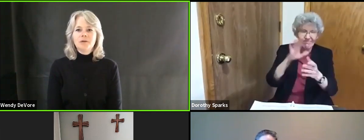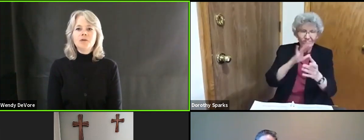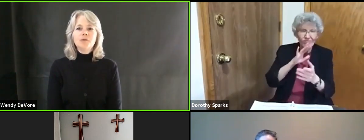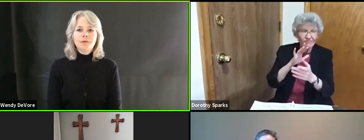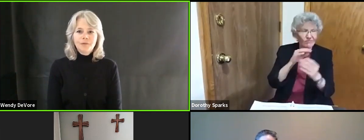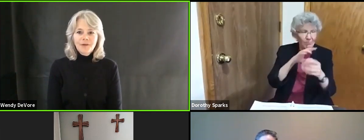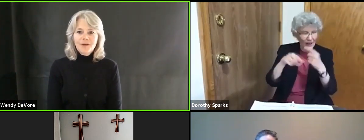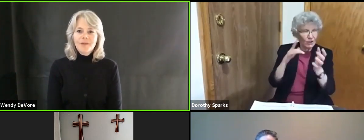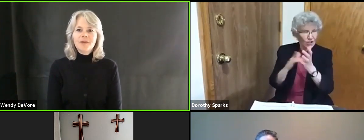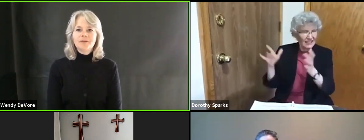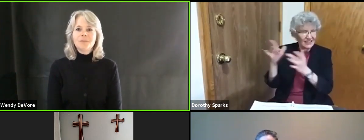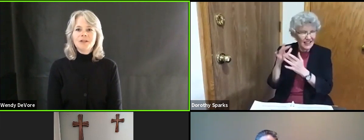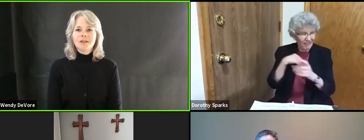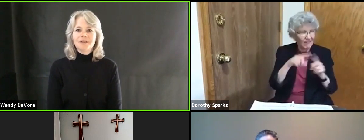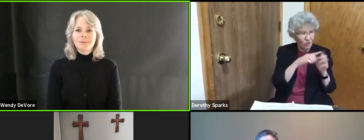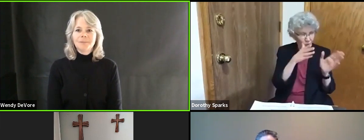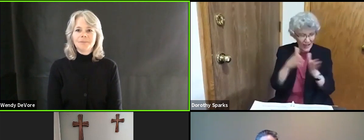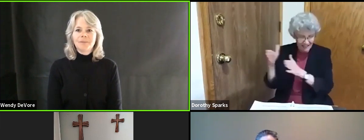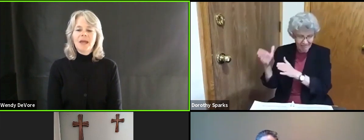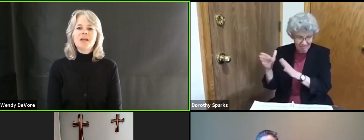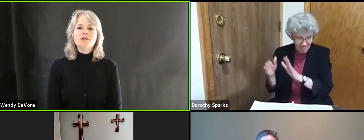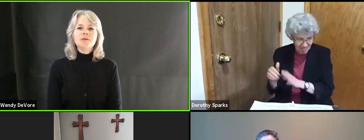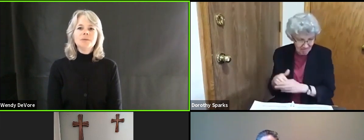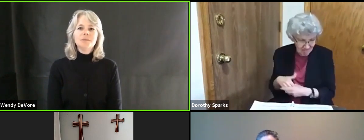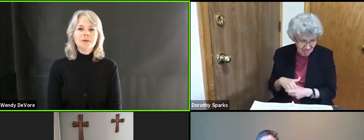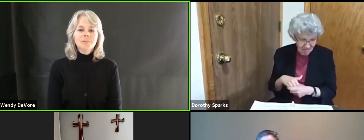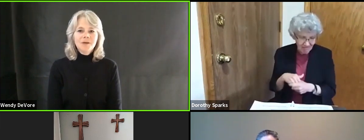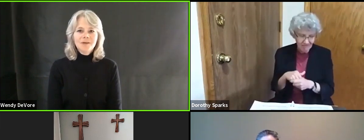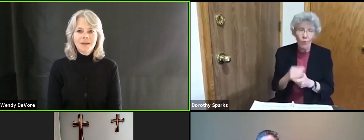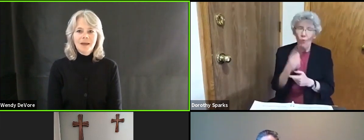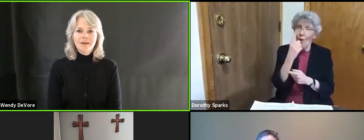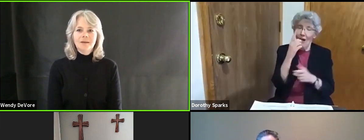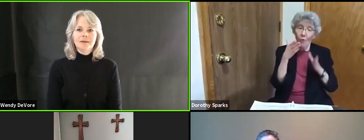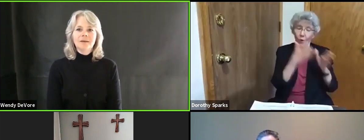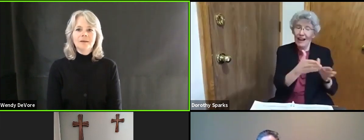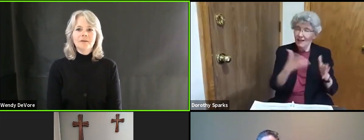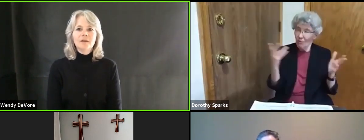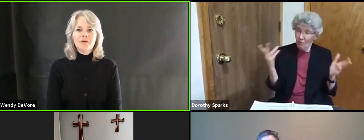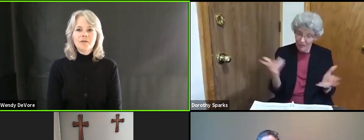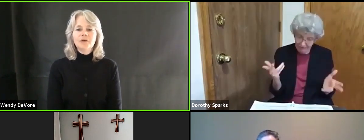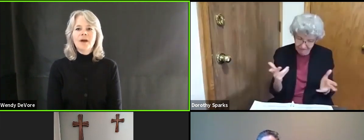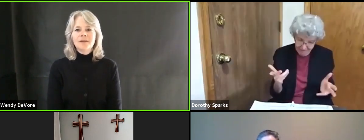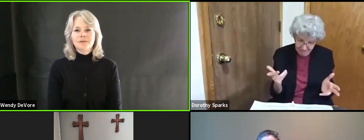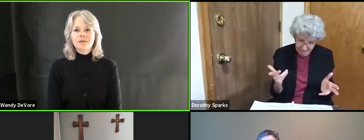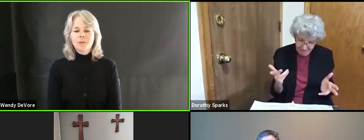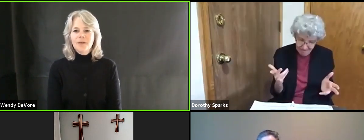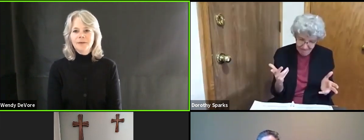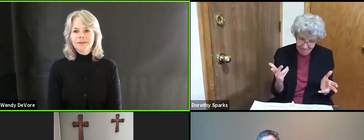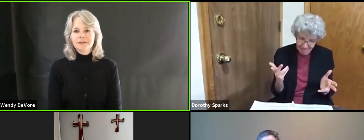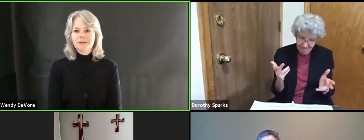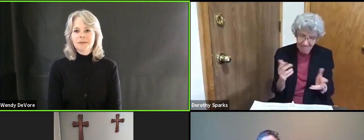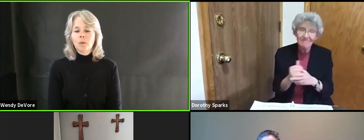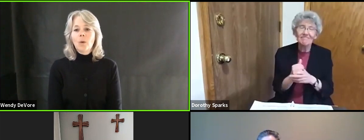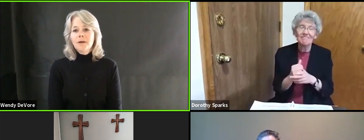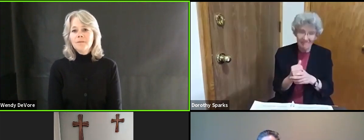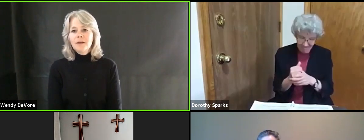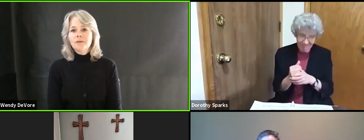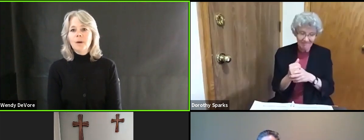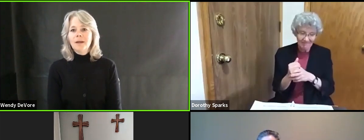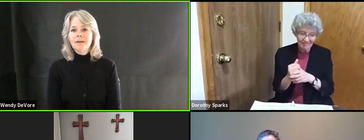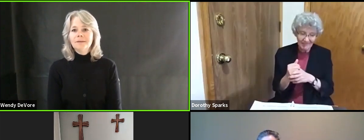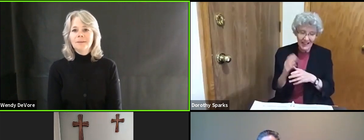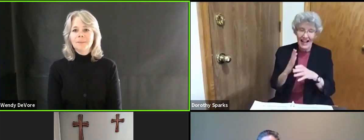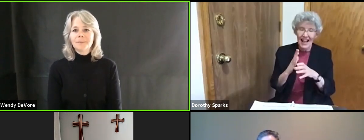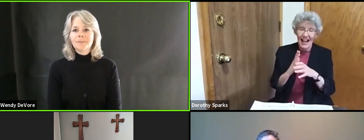to fulfill this mission and to communicate the love of Christ to others. One of